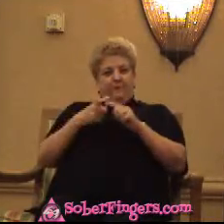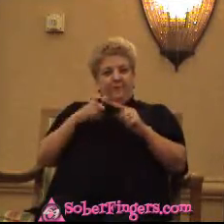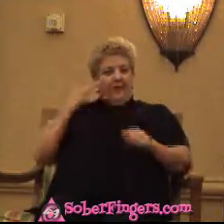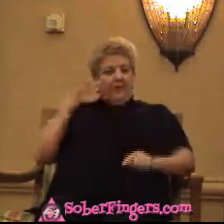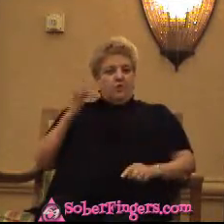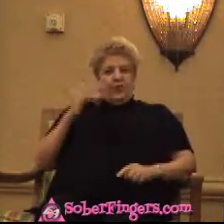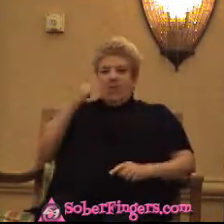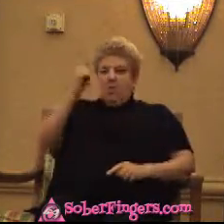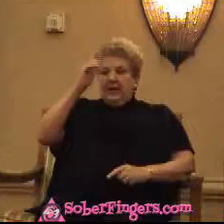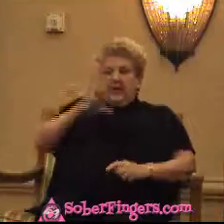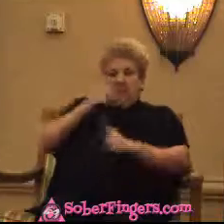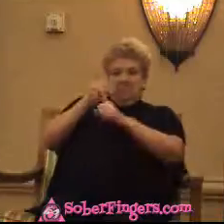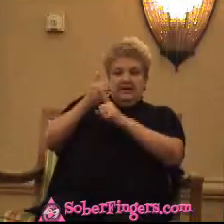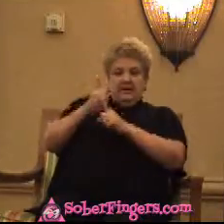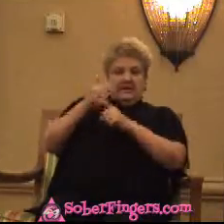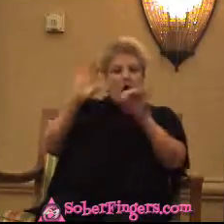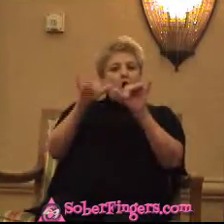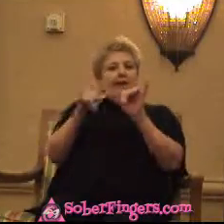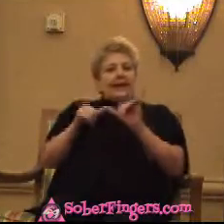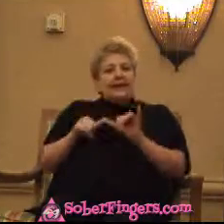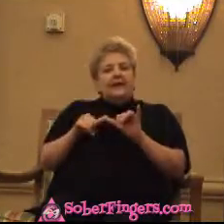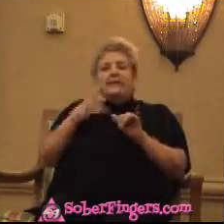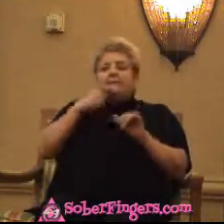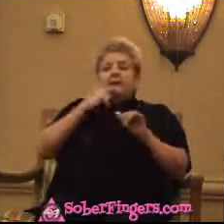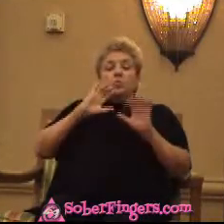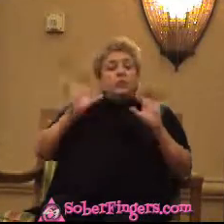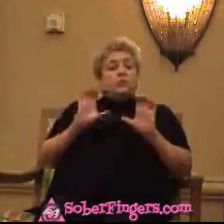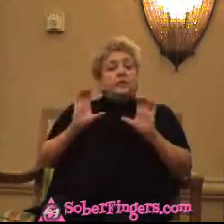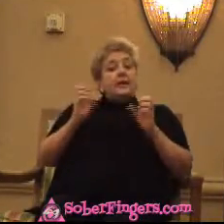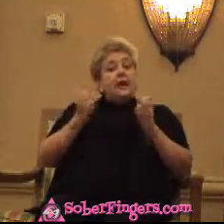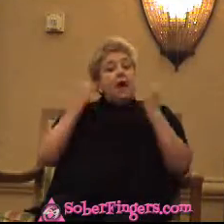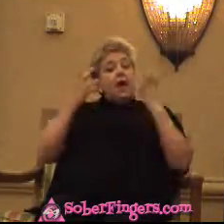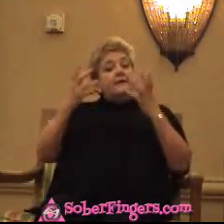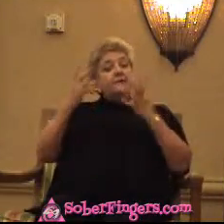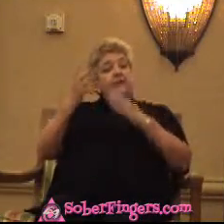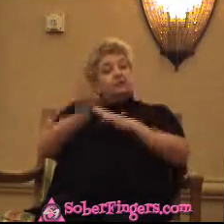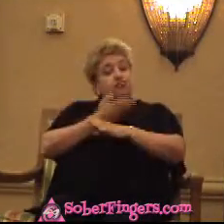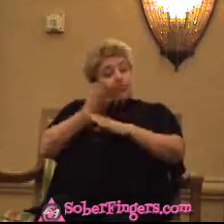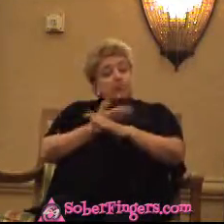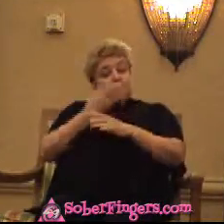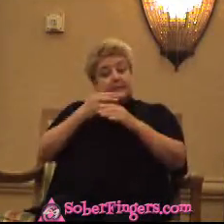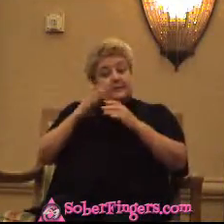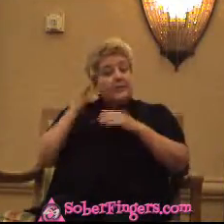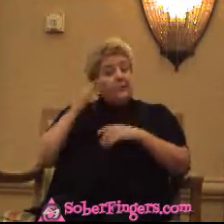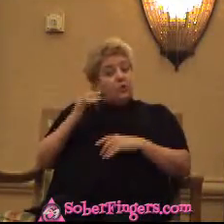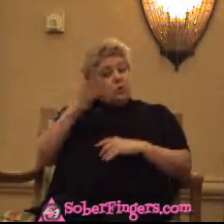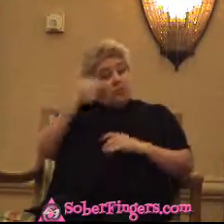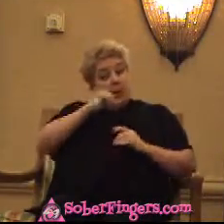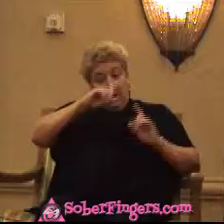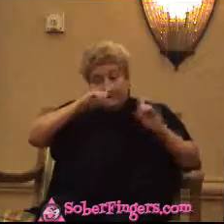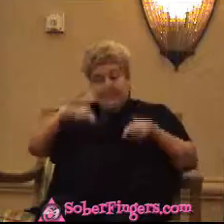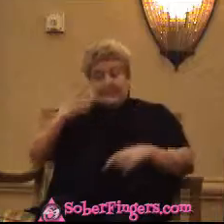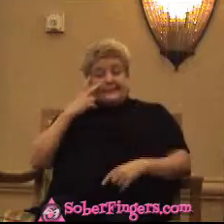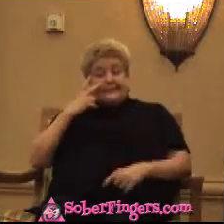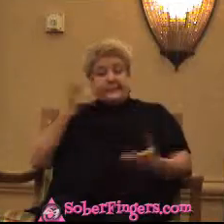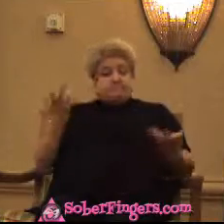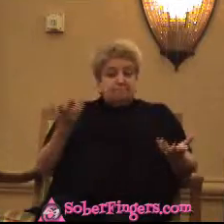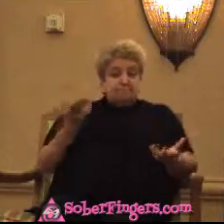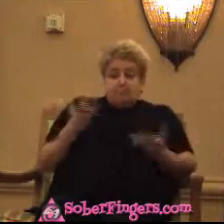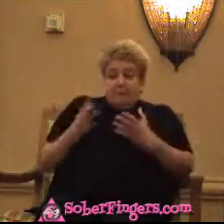And he said, they're doing a lot of commercial construction in Southern California. Why don't you come out and take a look? He said, I think you'd probably get something going out there.